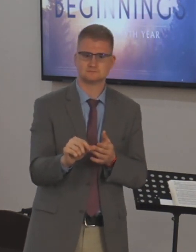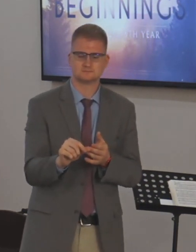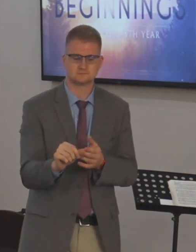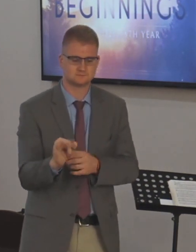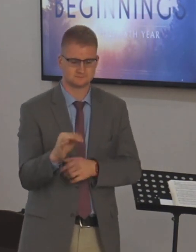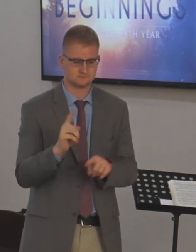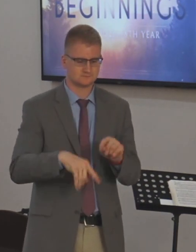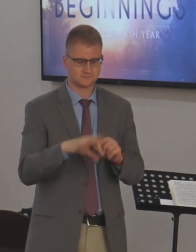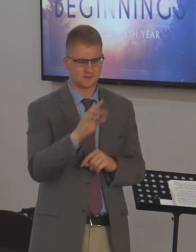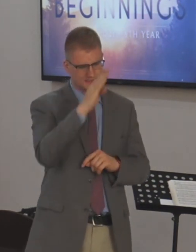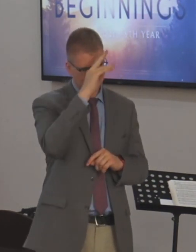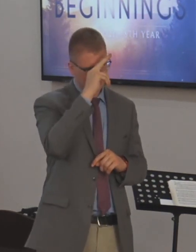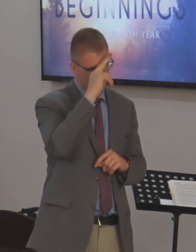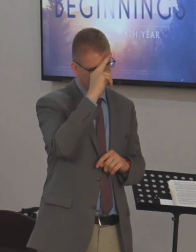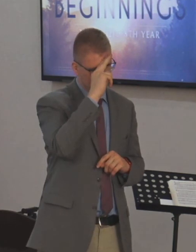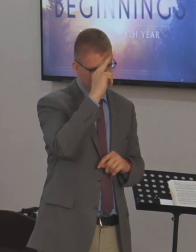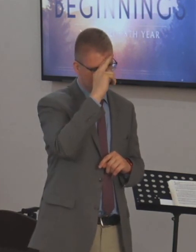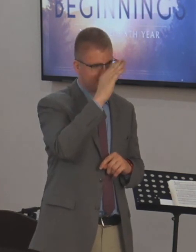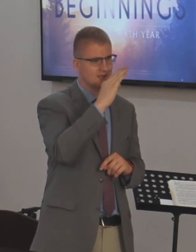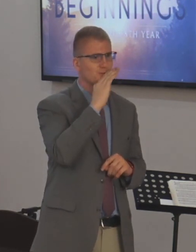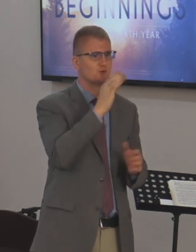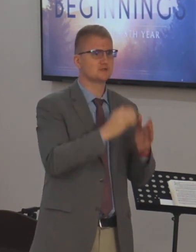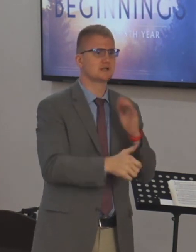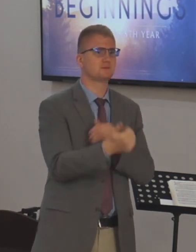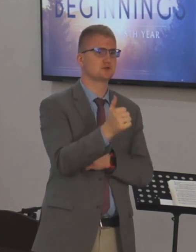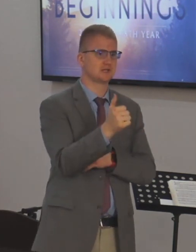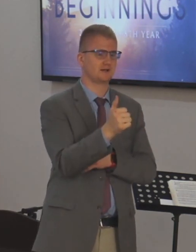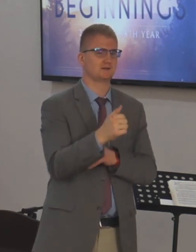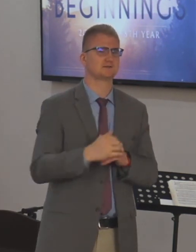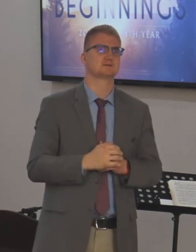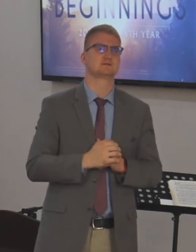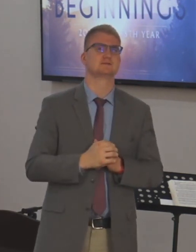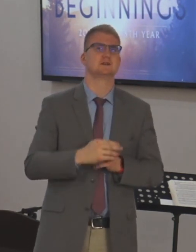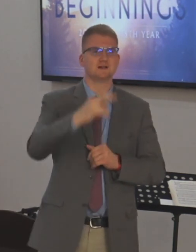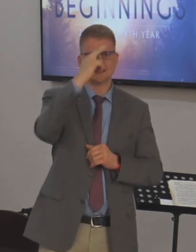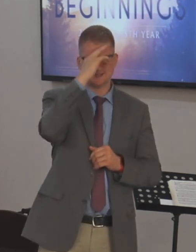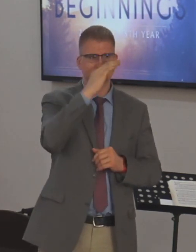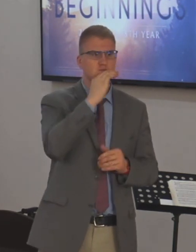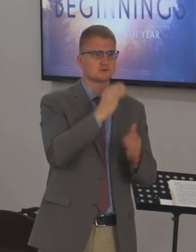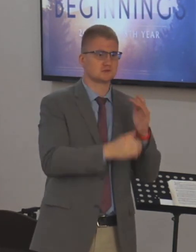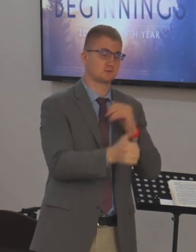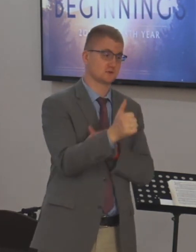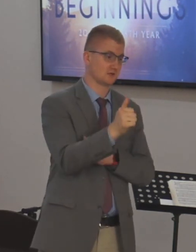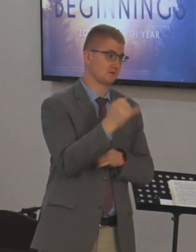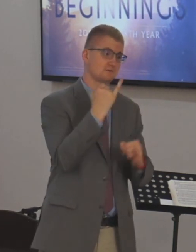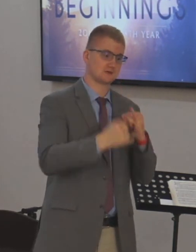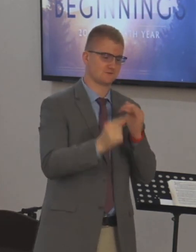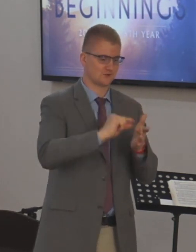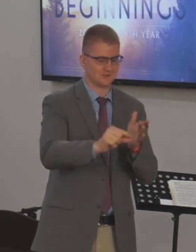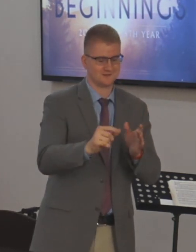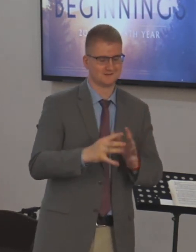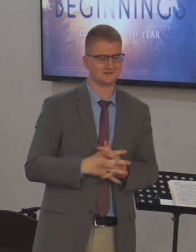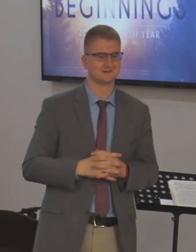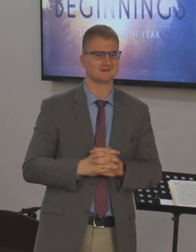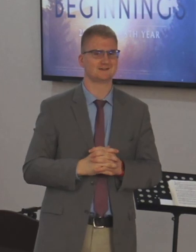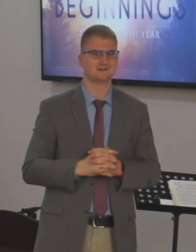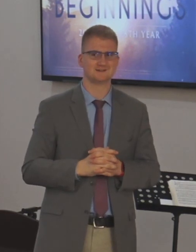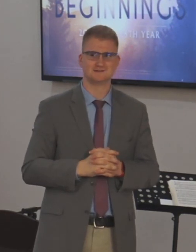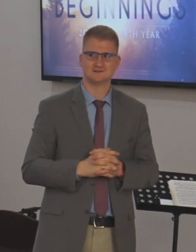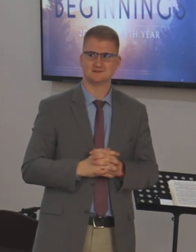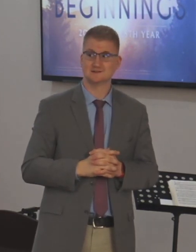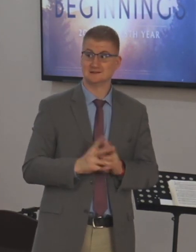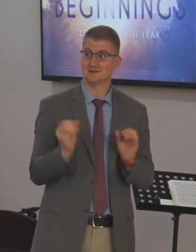If I can't find it, Hebrews chapter 10. Real quick, Hebrews chapter 10. And I'll let you go. Hebrews chapter 10. I don't see anybody falling asleep,